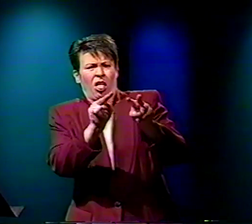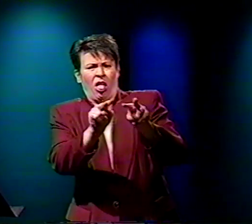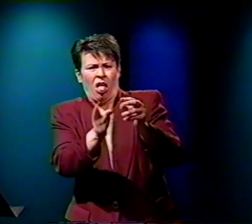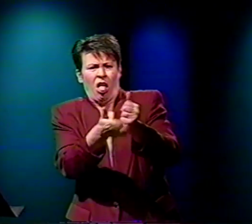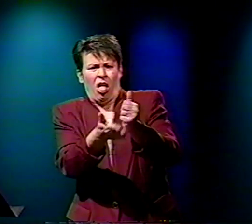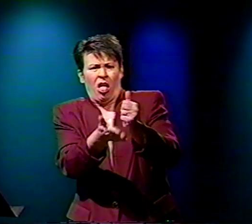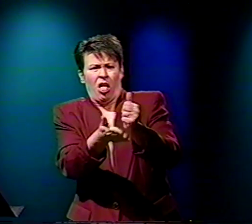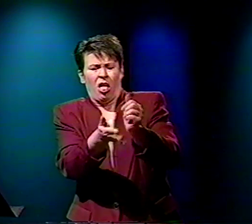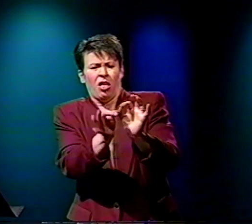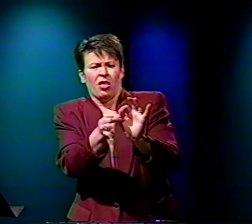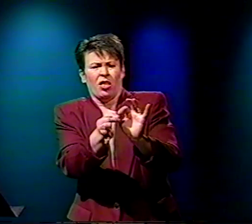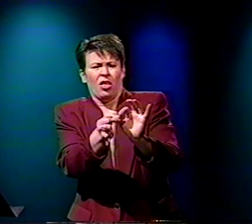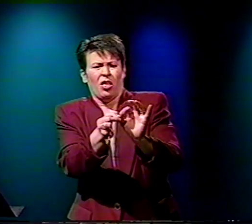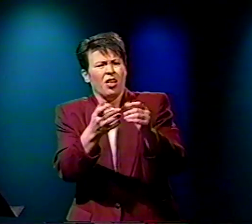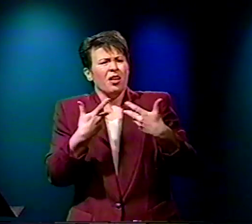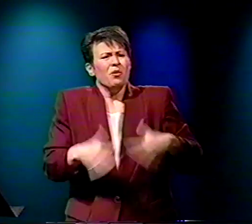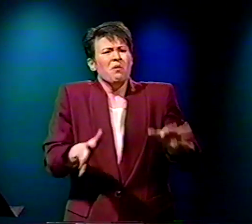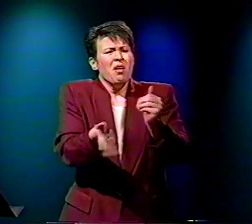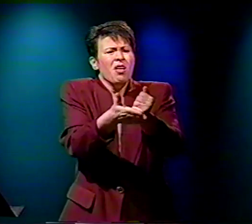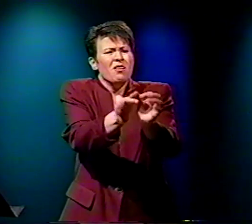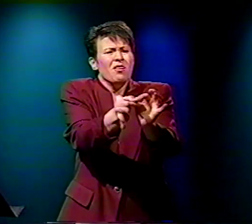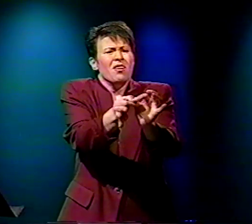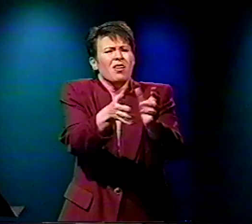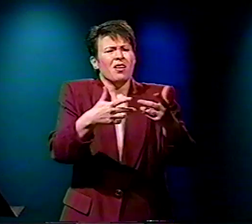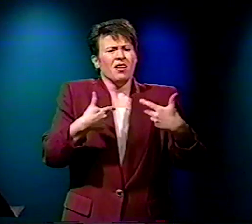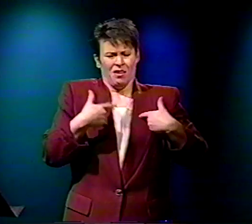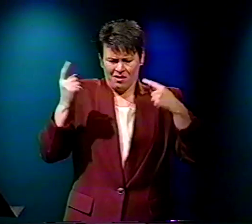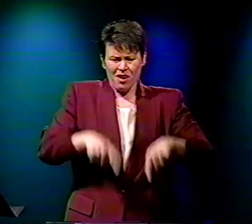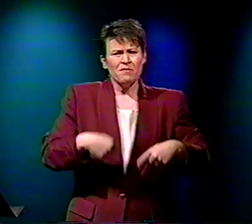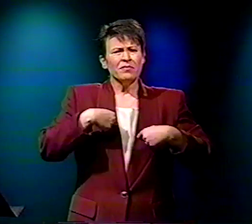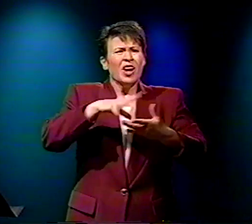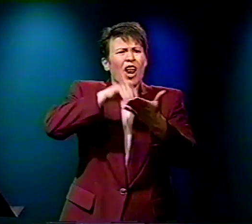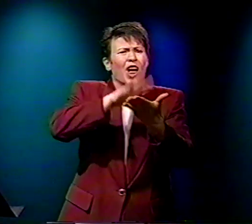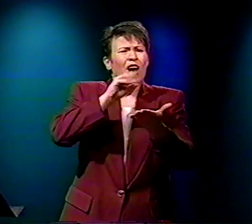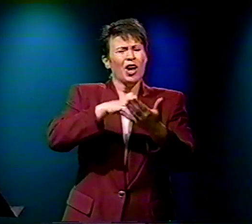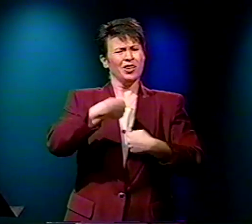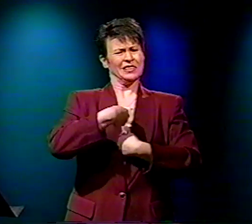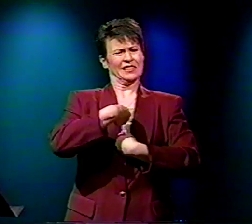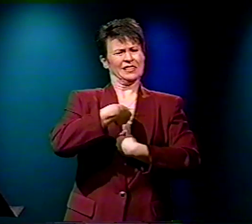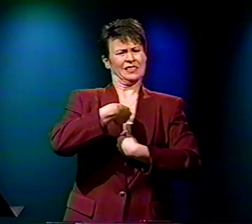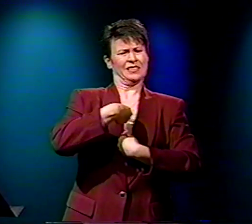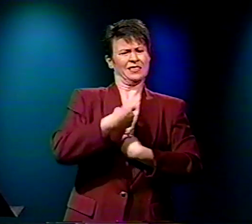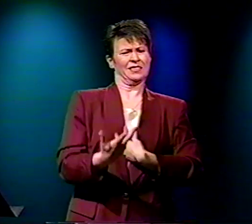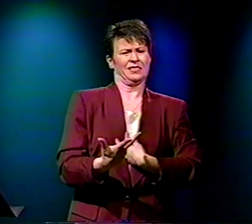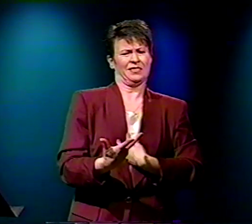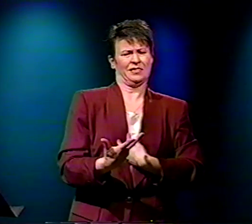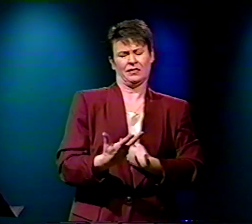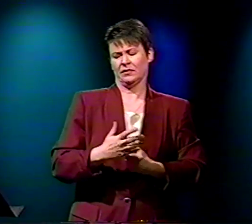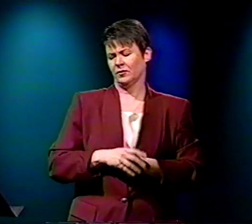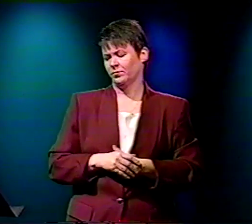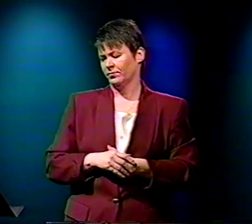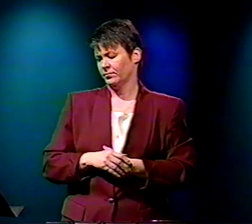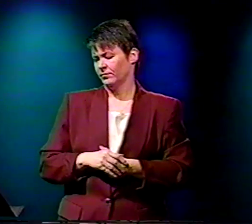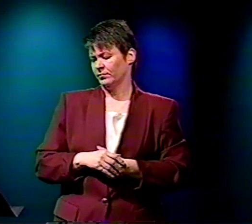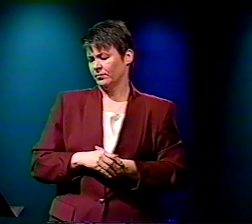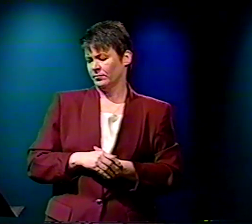my rights, and now I have been given an obligation to help the interpreter. That's not what I've come for. I've come to learn. I've come to meet my own needs.